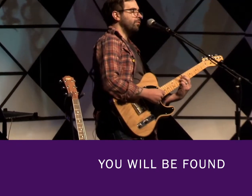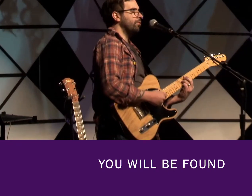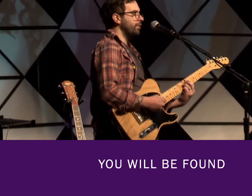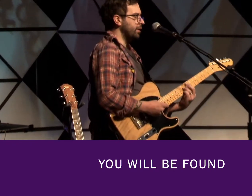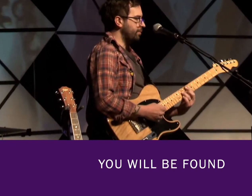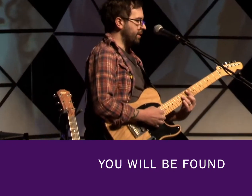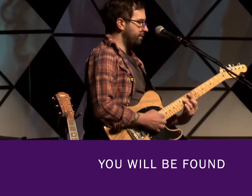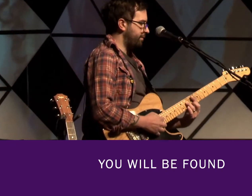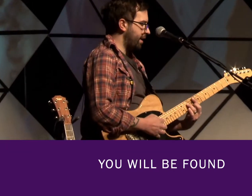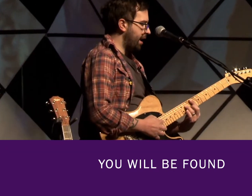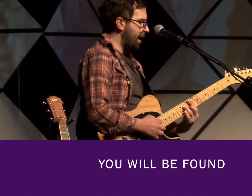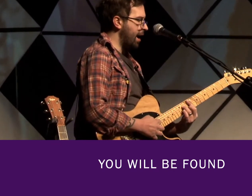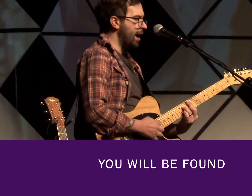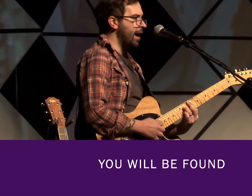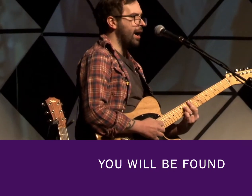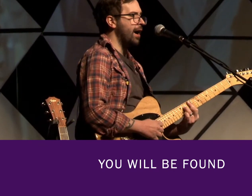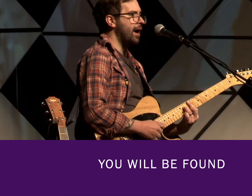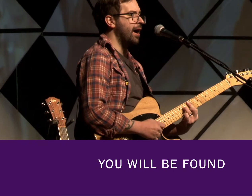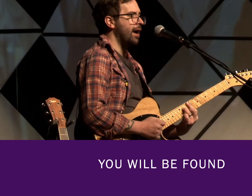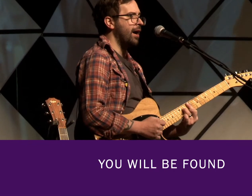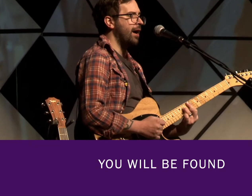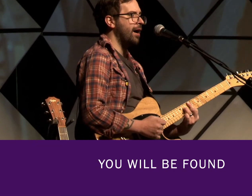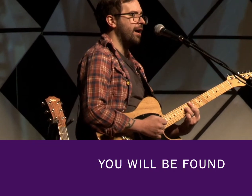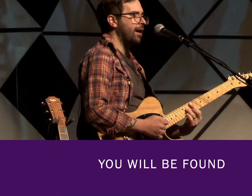You will be